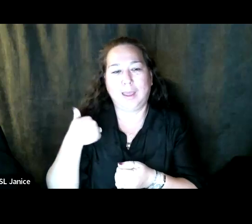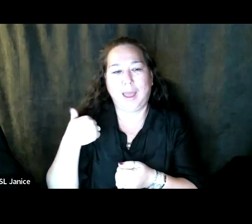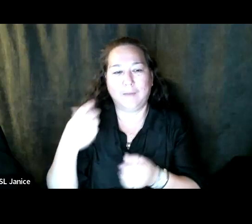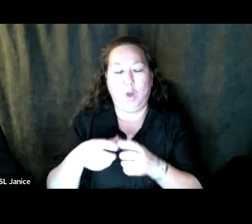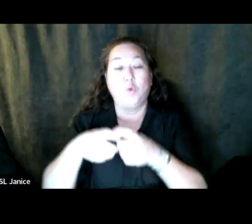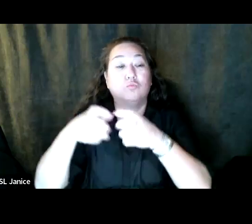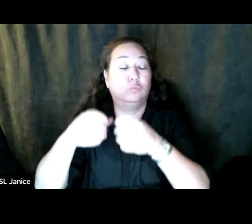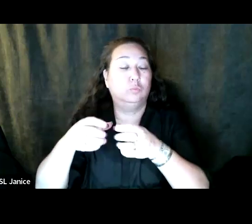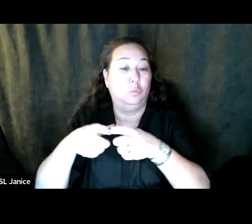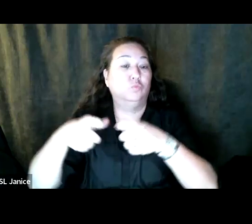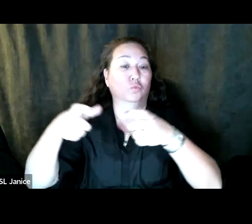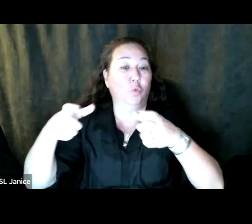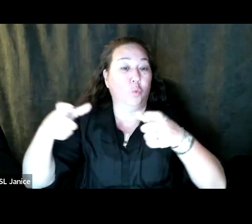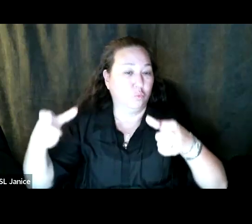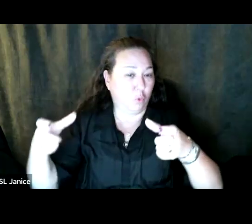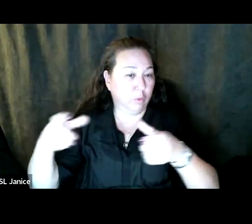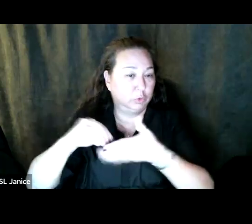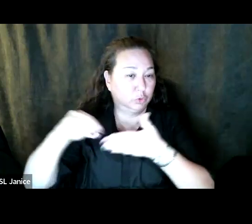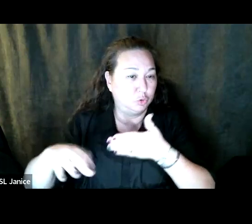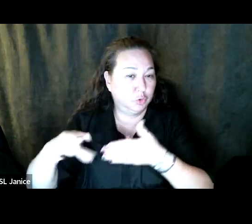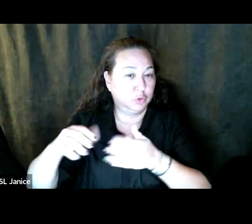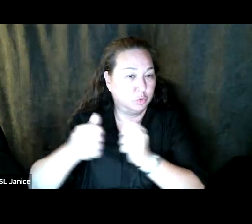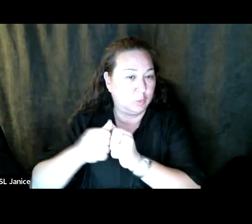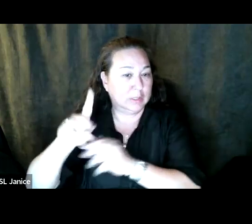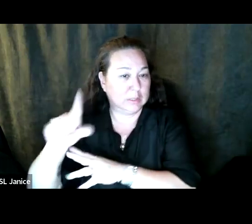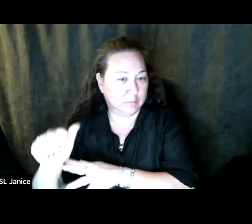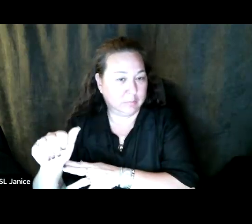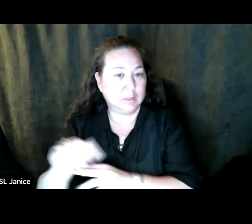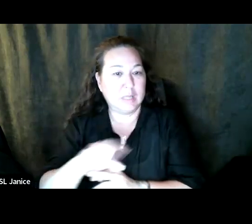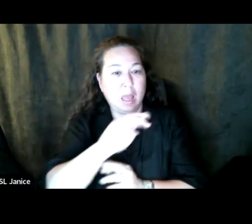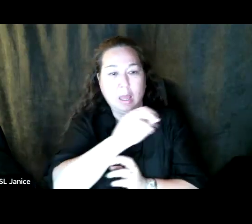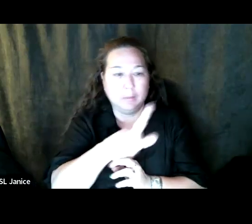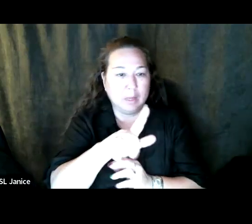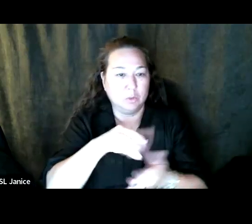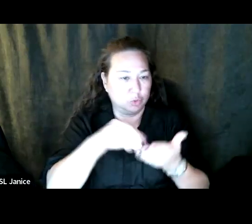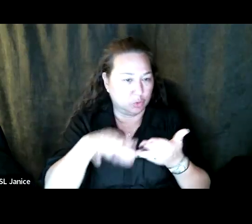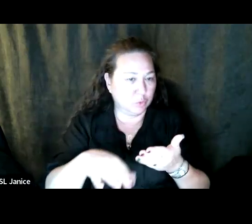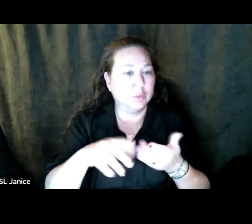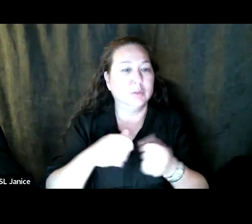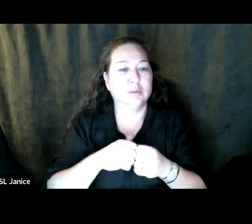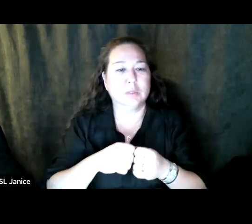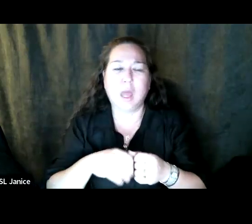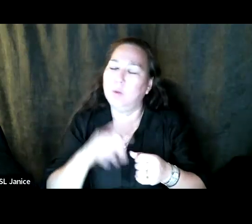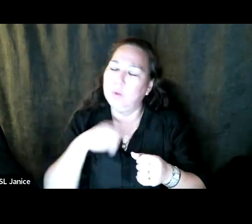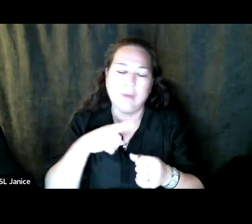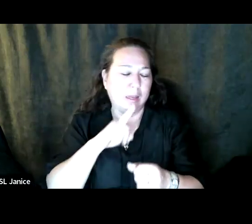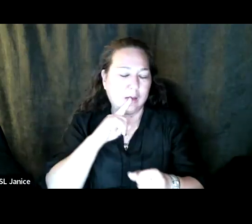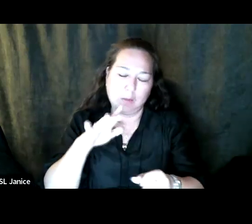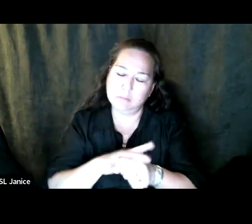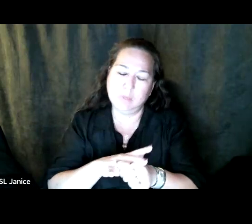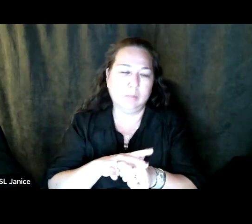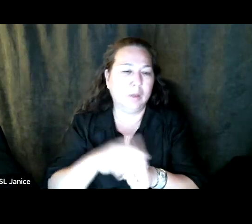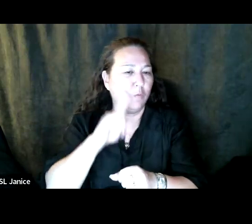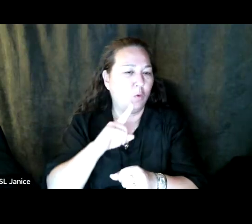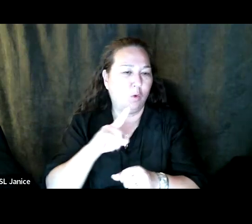long-standing and successful commitment to full inclusion. We still are